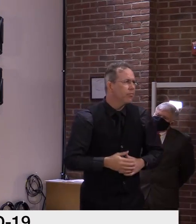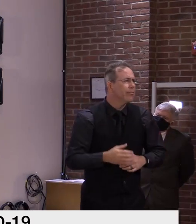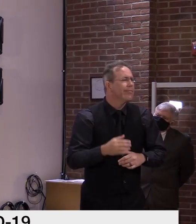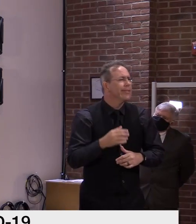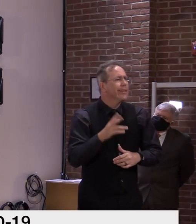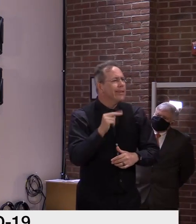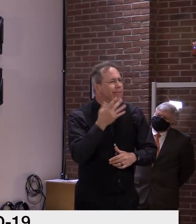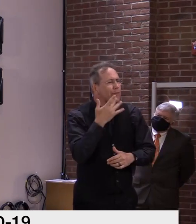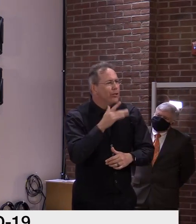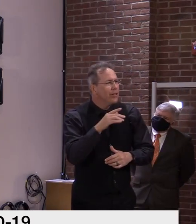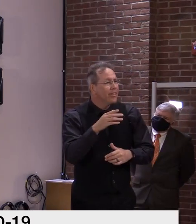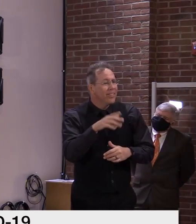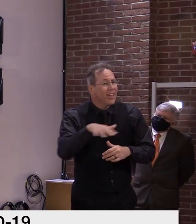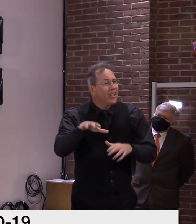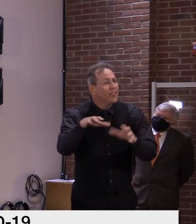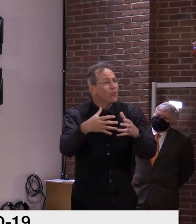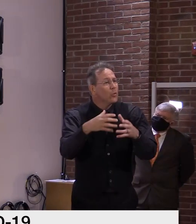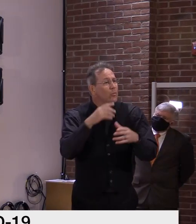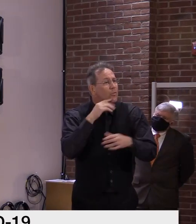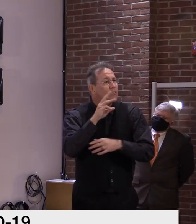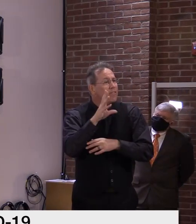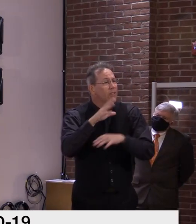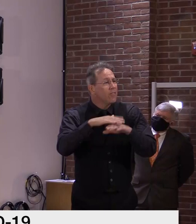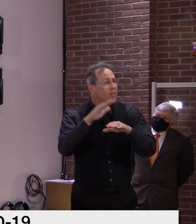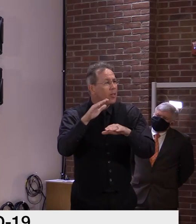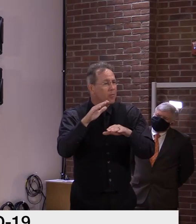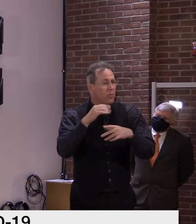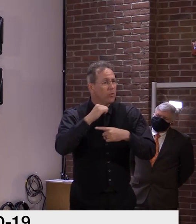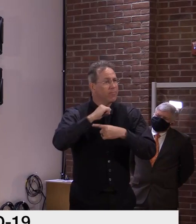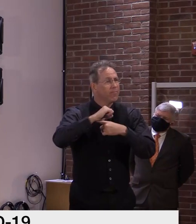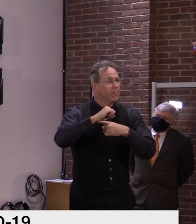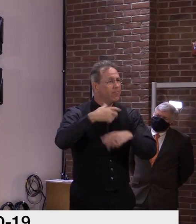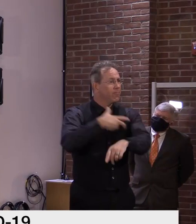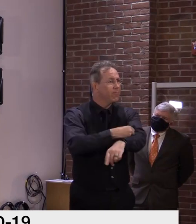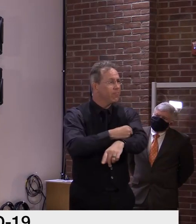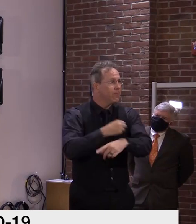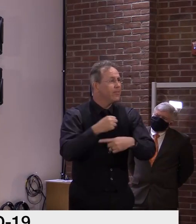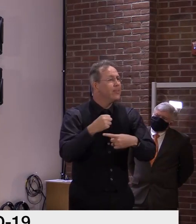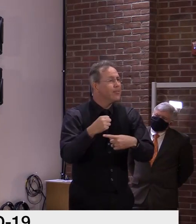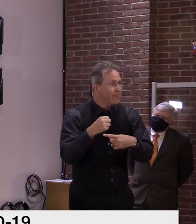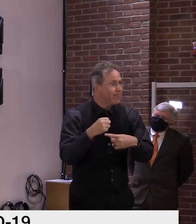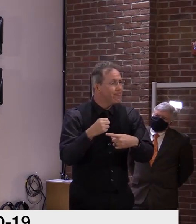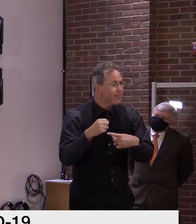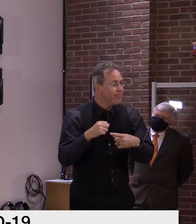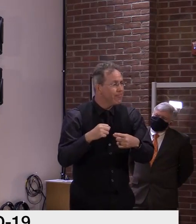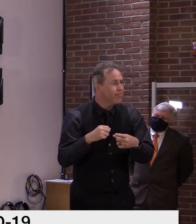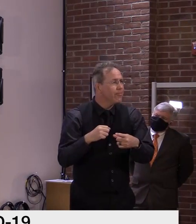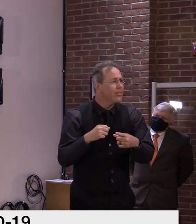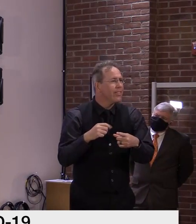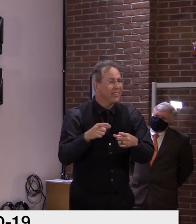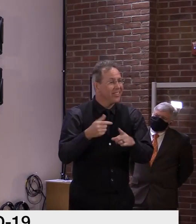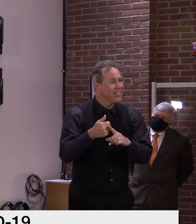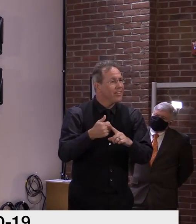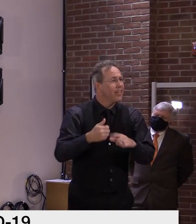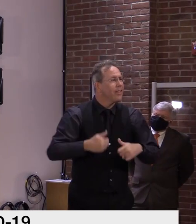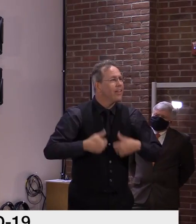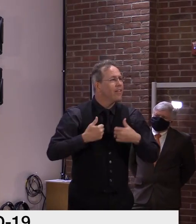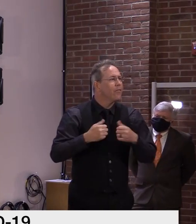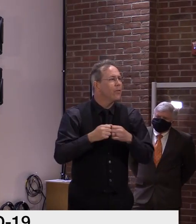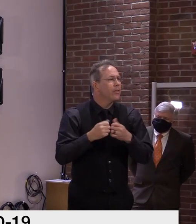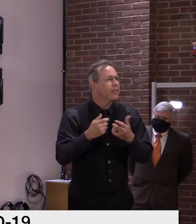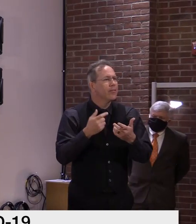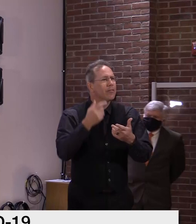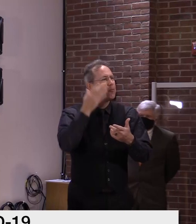BIPOC community is that the chances of living to an older age are less than if you're